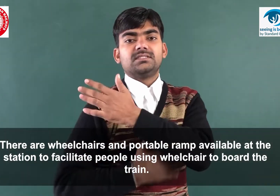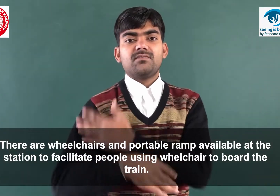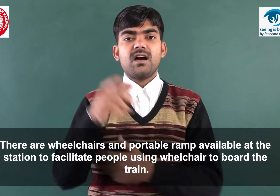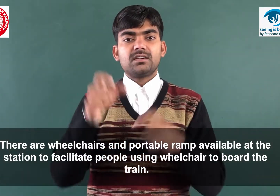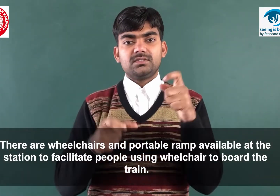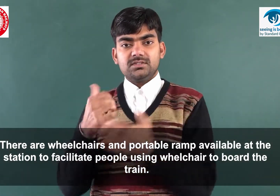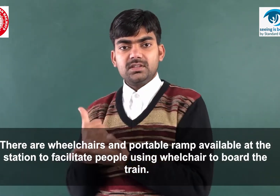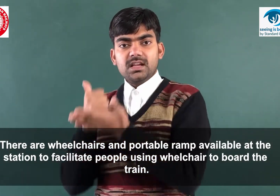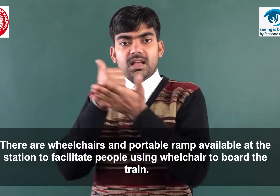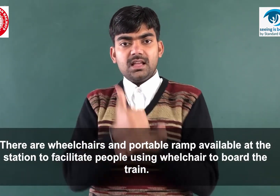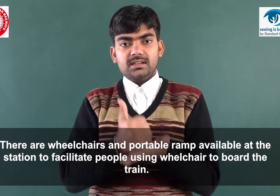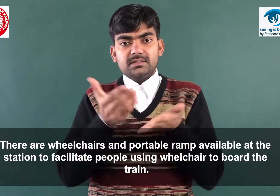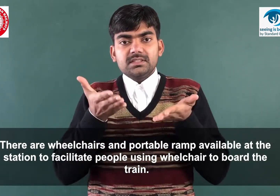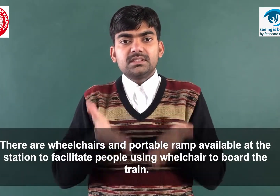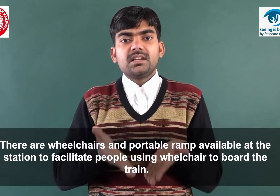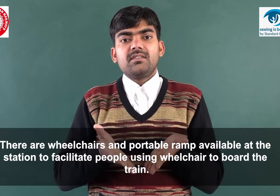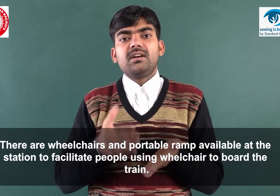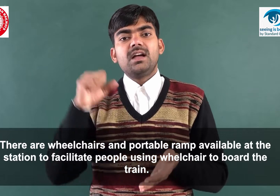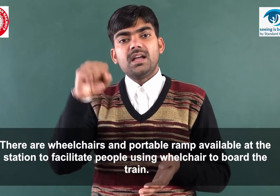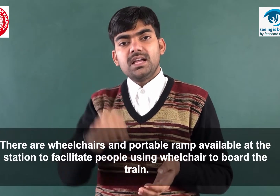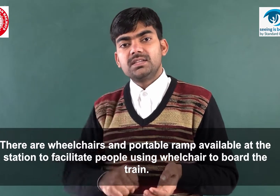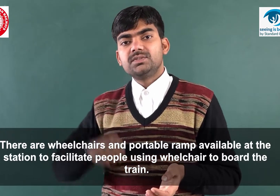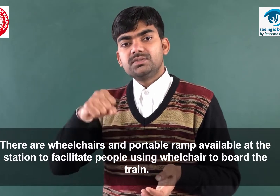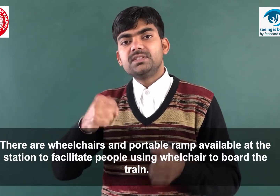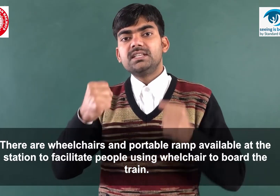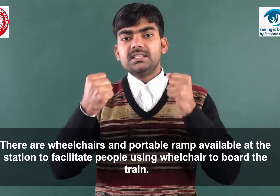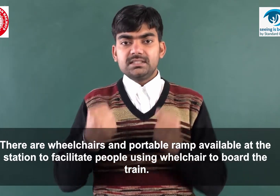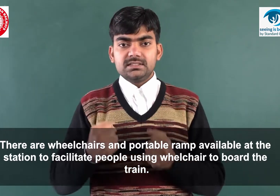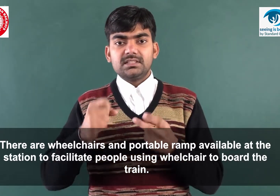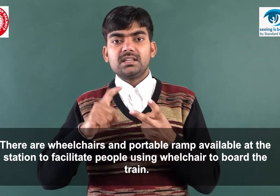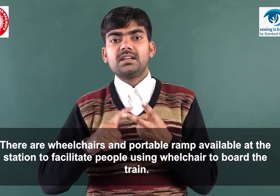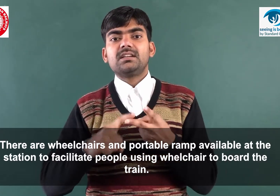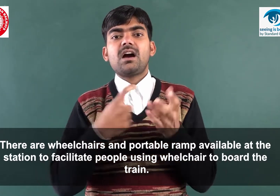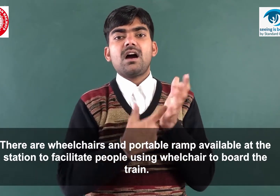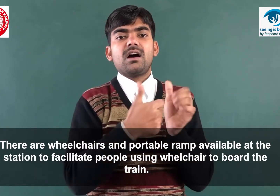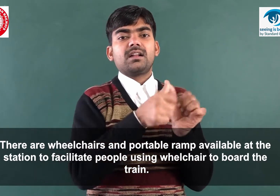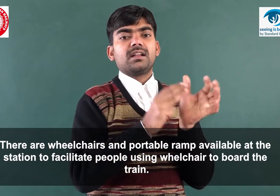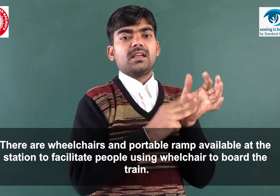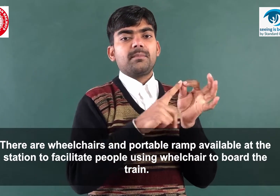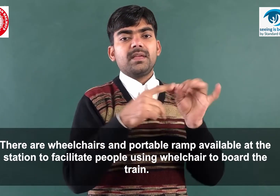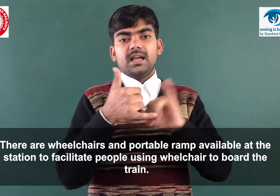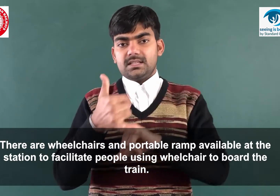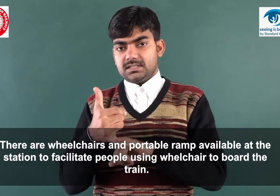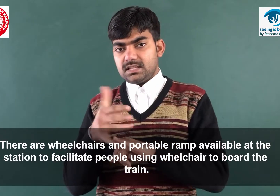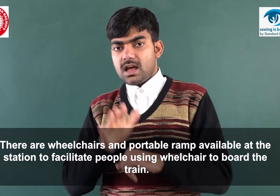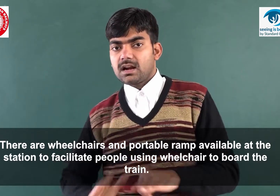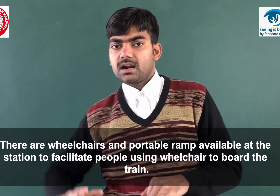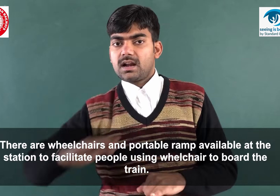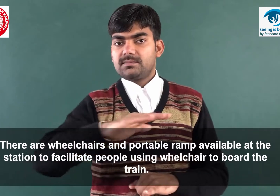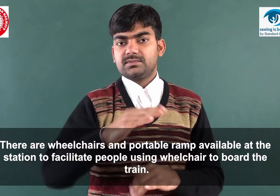There are wheelchairs and portable ramp available at the station to facilitate people using